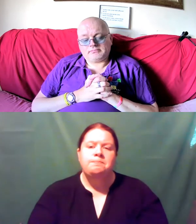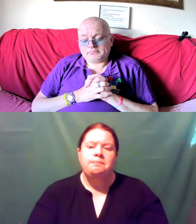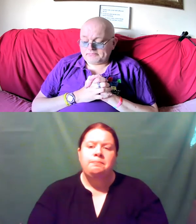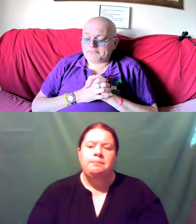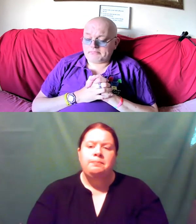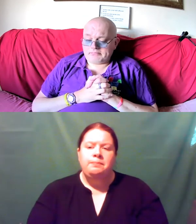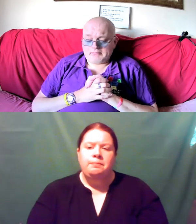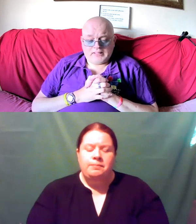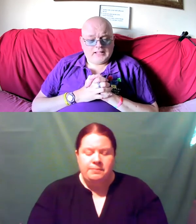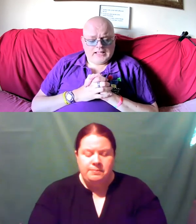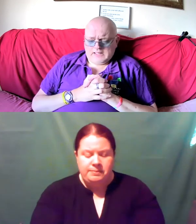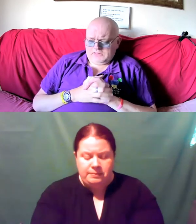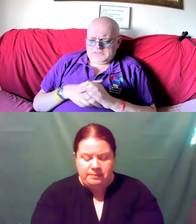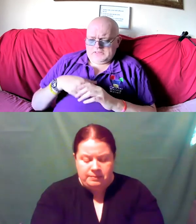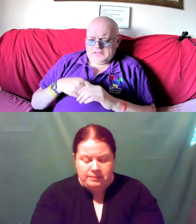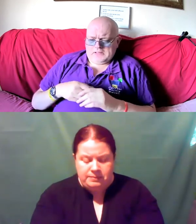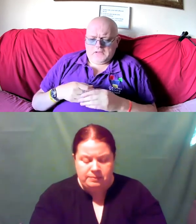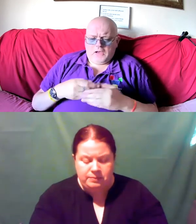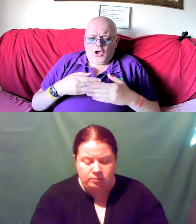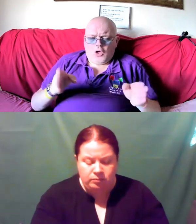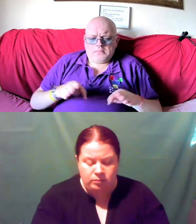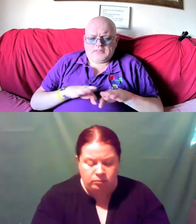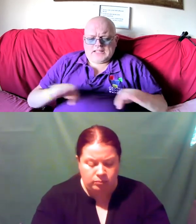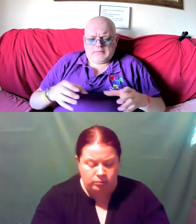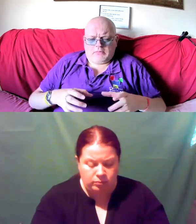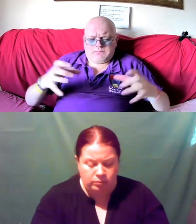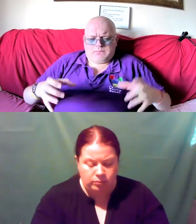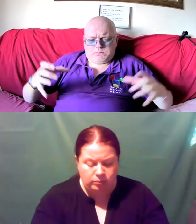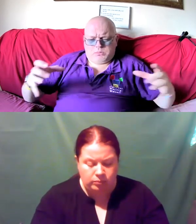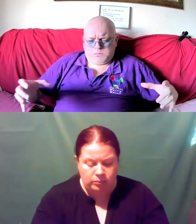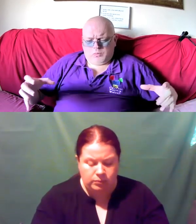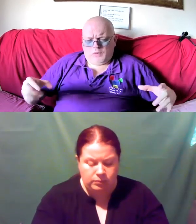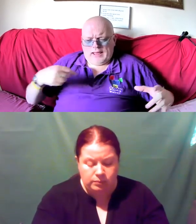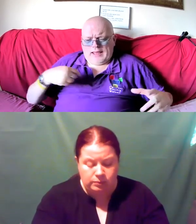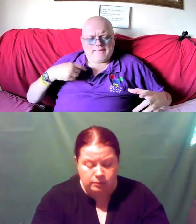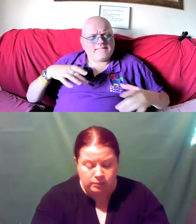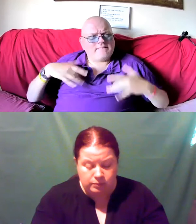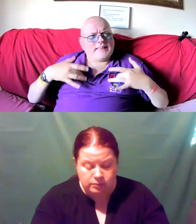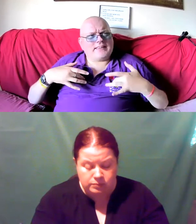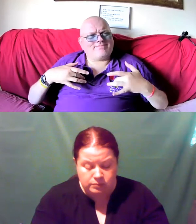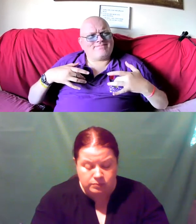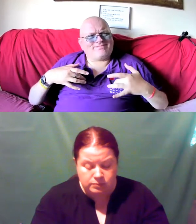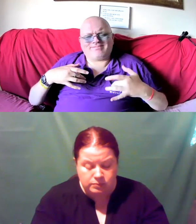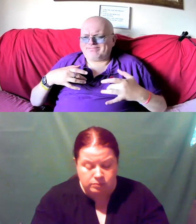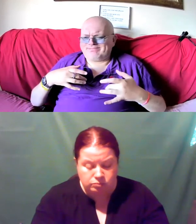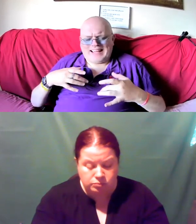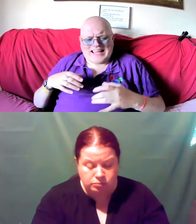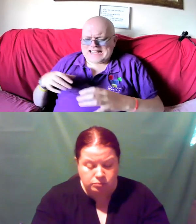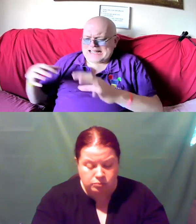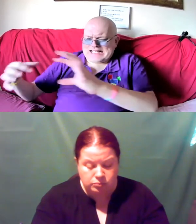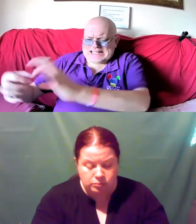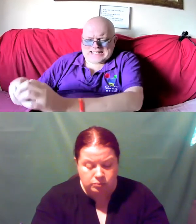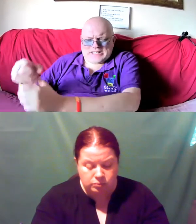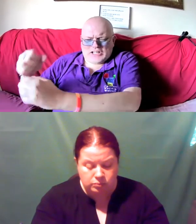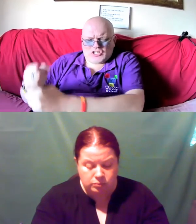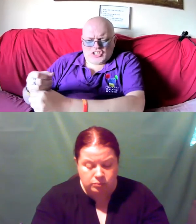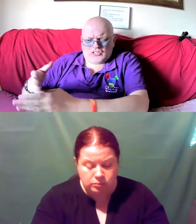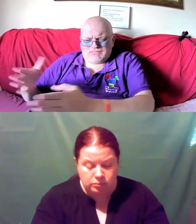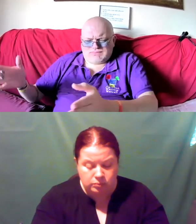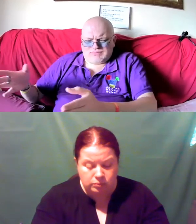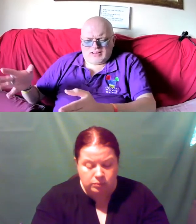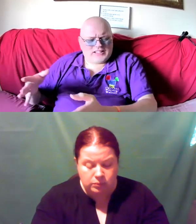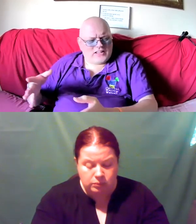because of the growing ministry of Open Table and me feeling called to step out into the wider church that I sought this out.